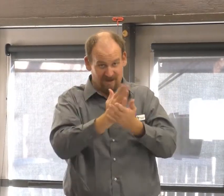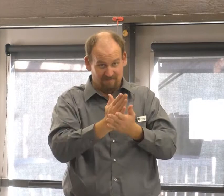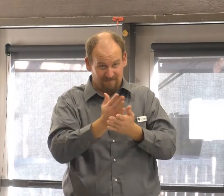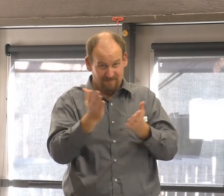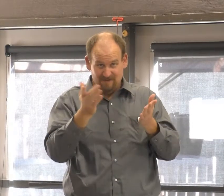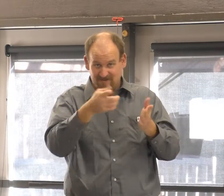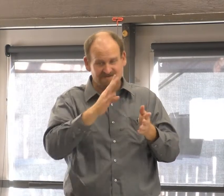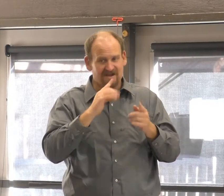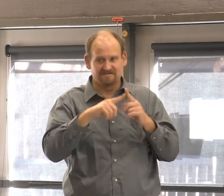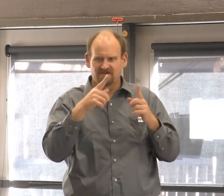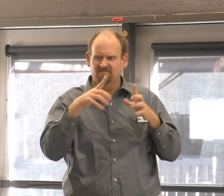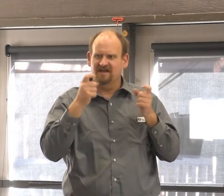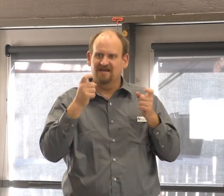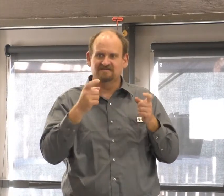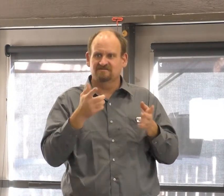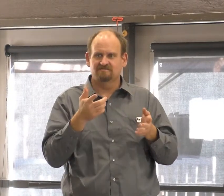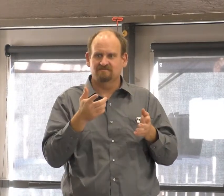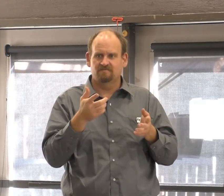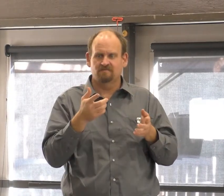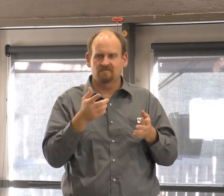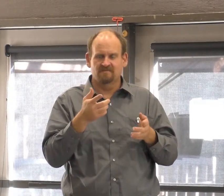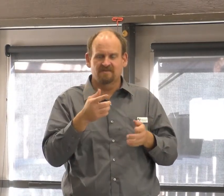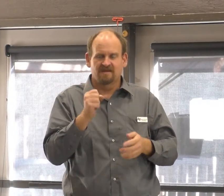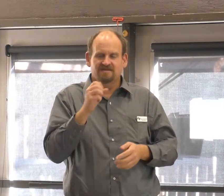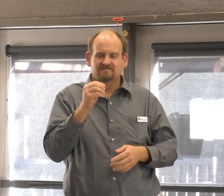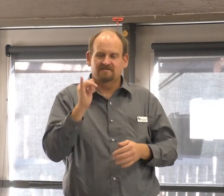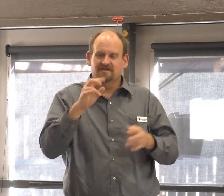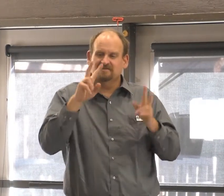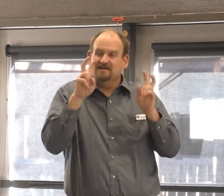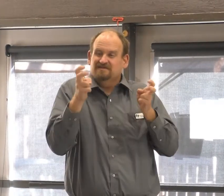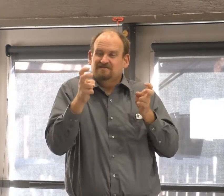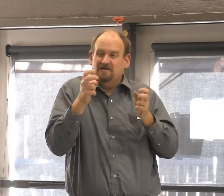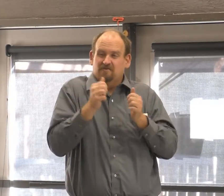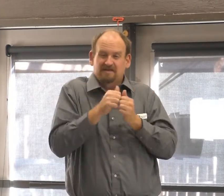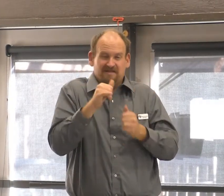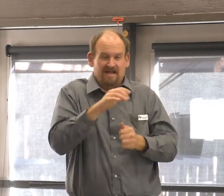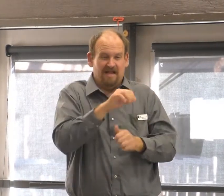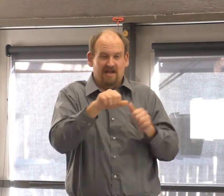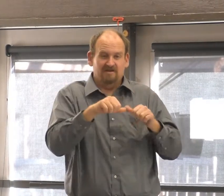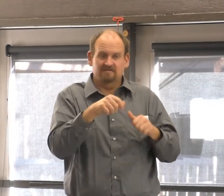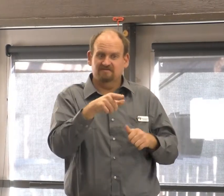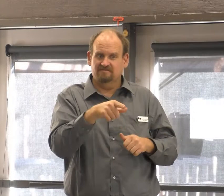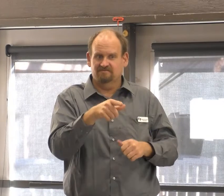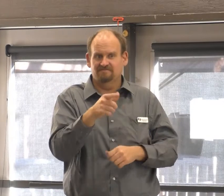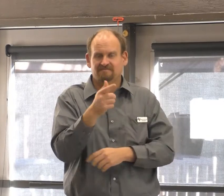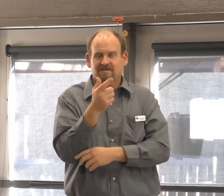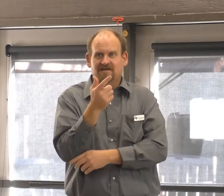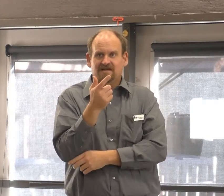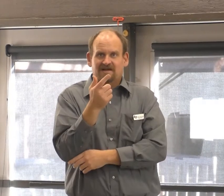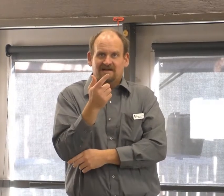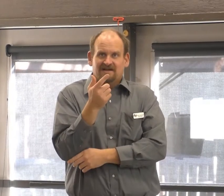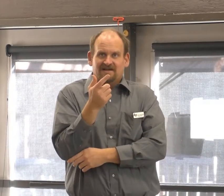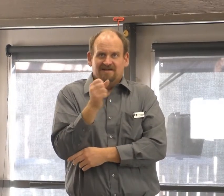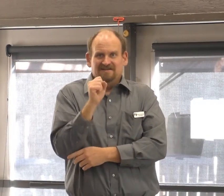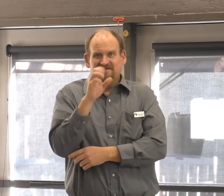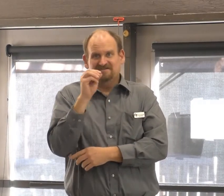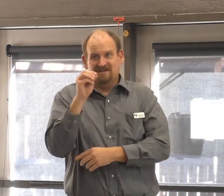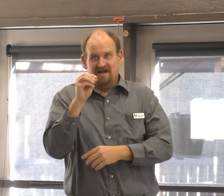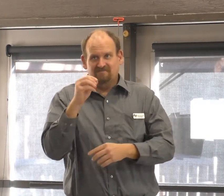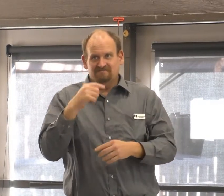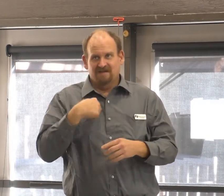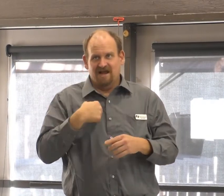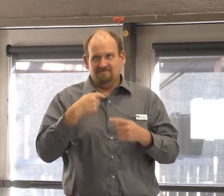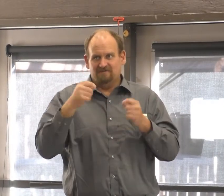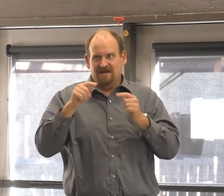really fast, and I go, you know what, you have to stop. You're talking way too fast for me to follow. So, and that's the issue around speech reading.